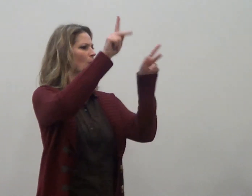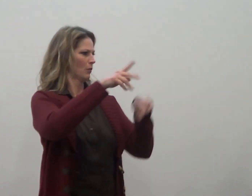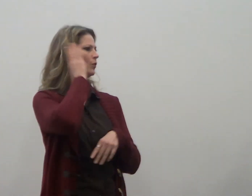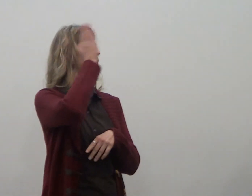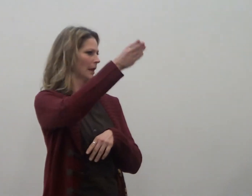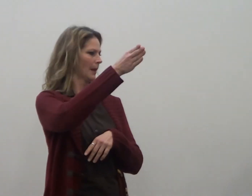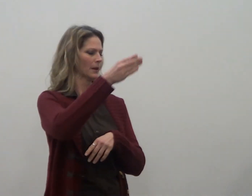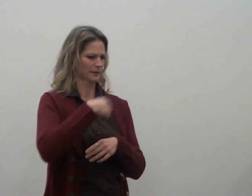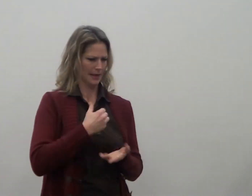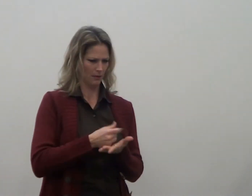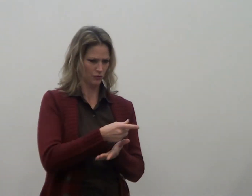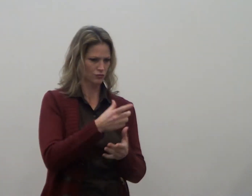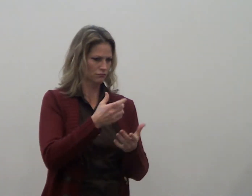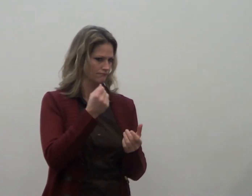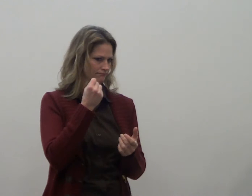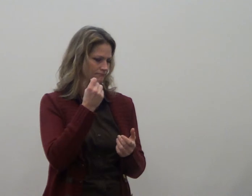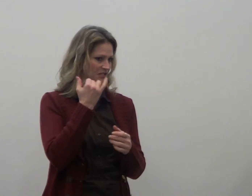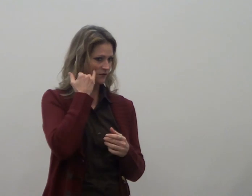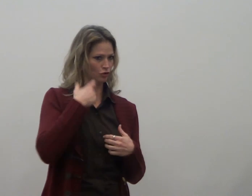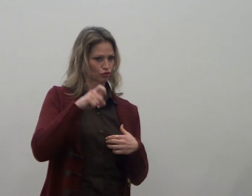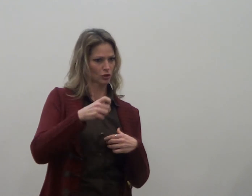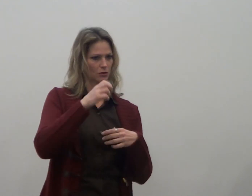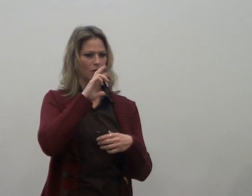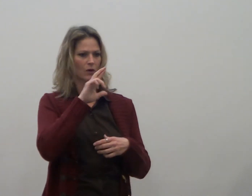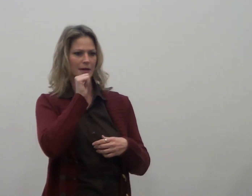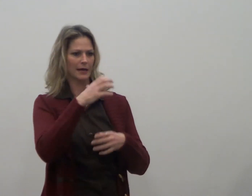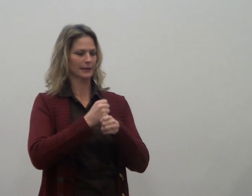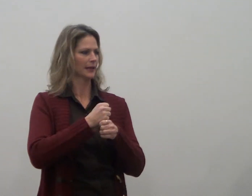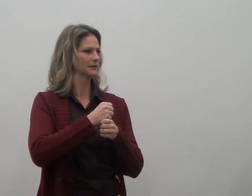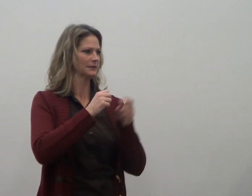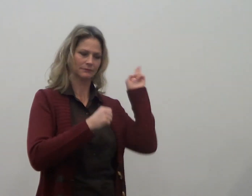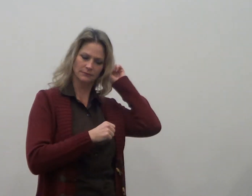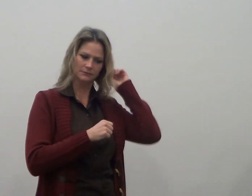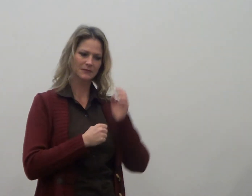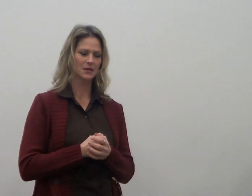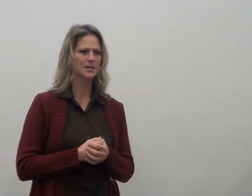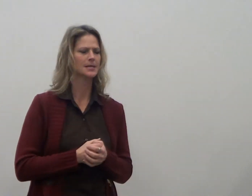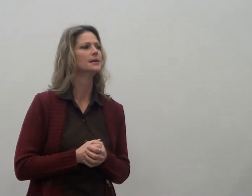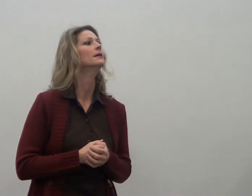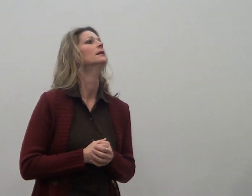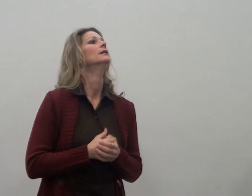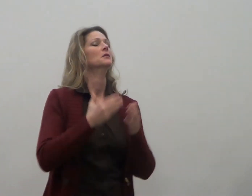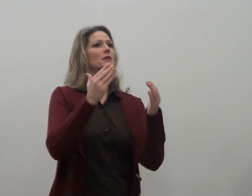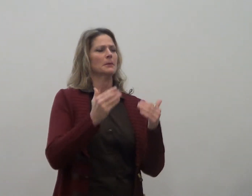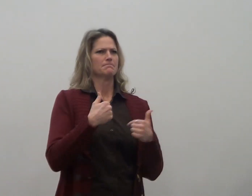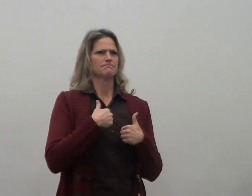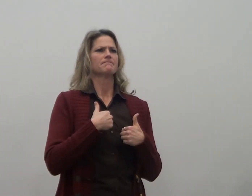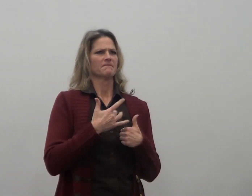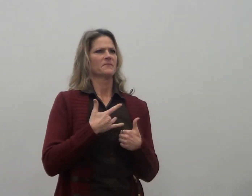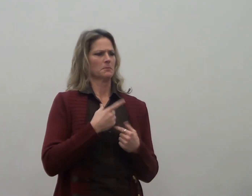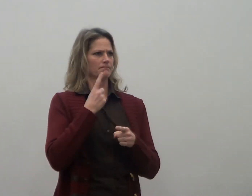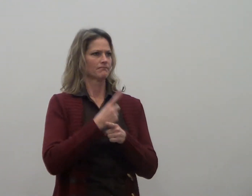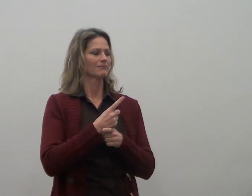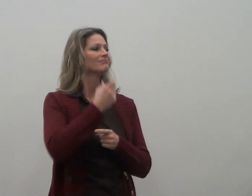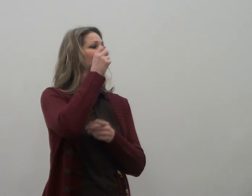step. Then they'll determine if it will benefit you as an individual or not, and you'll undergo multiple tests, an